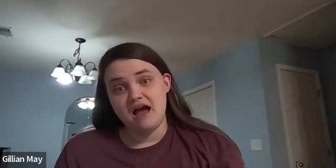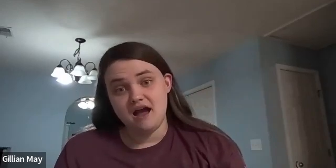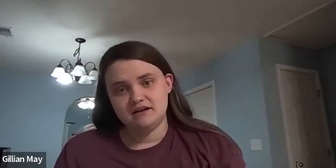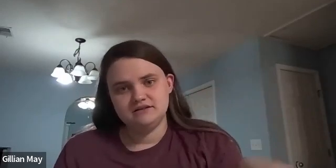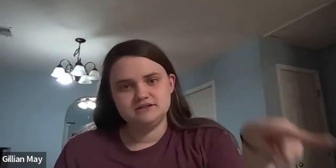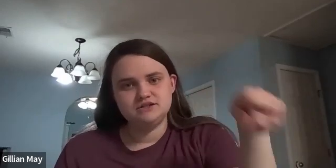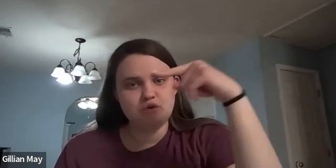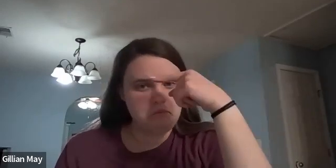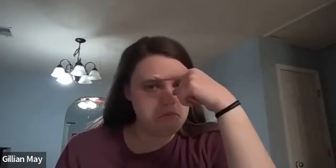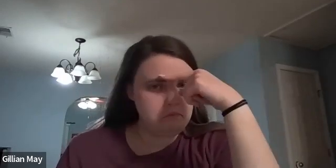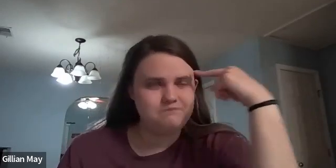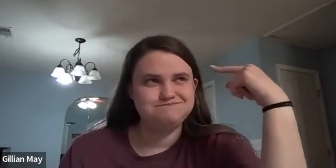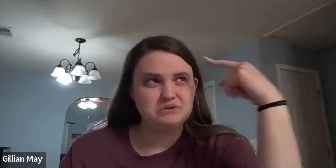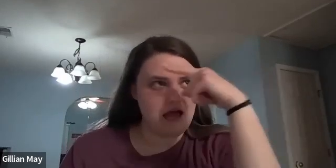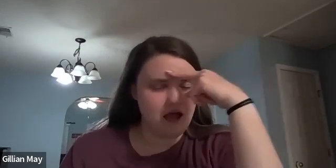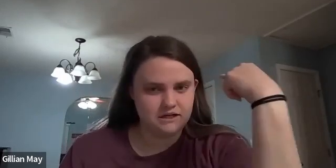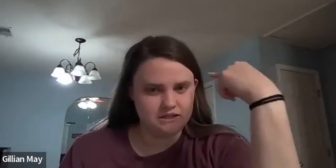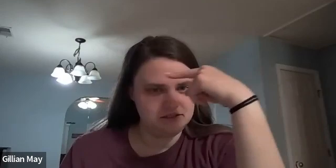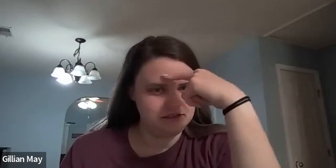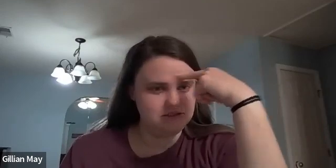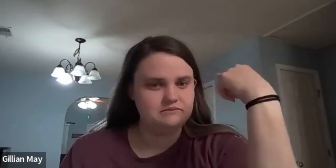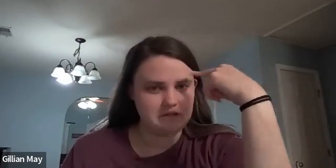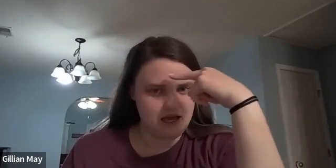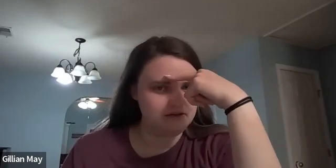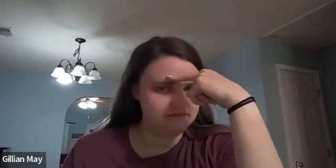black. So black.